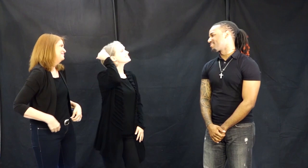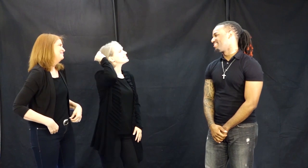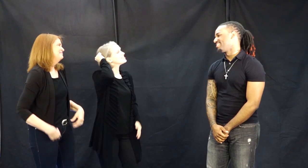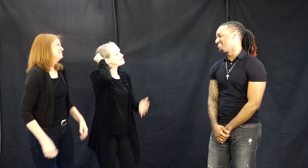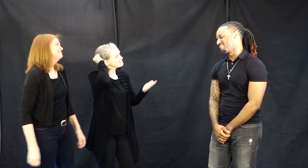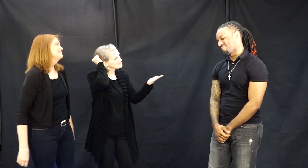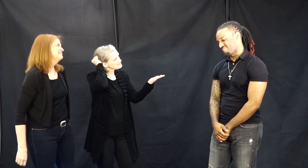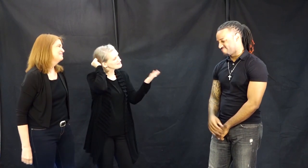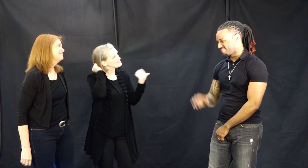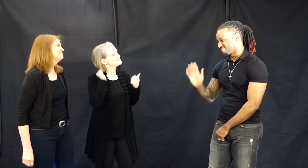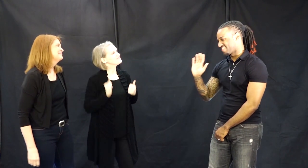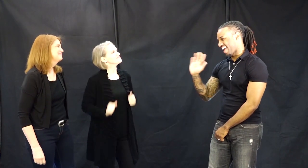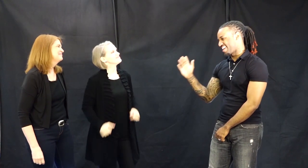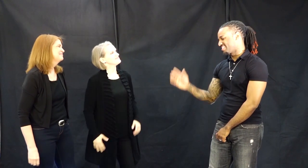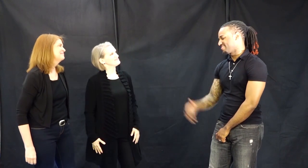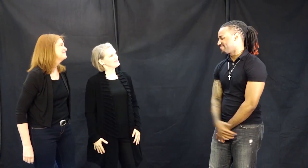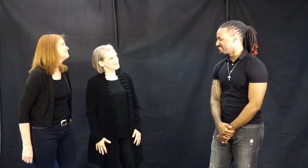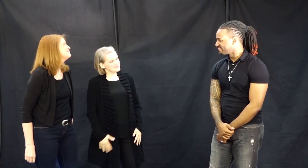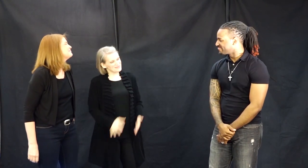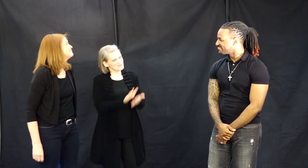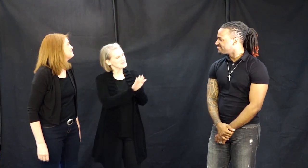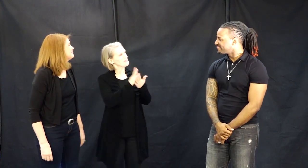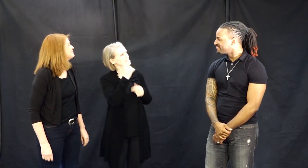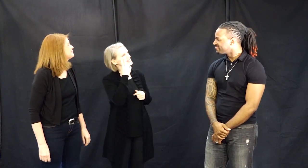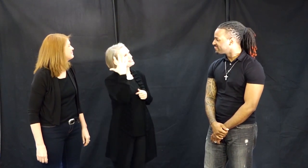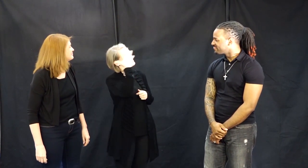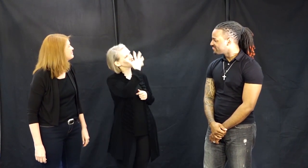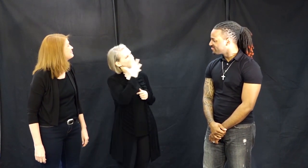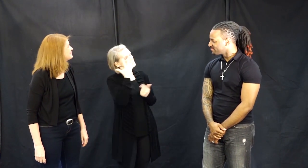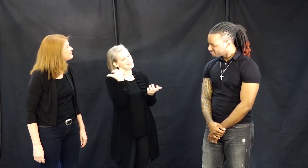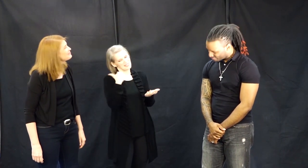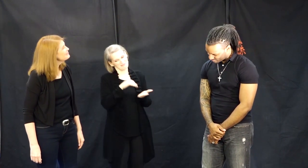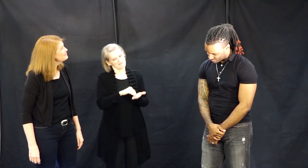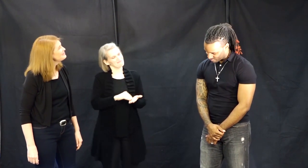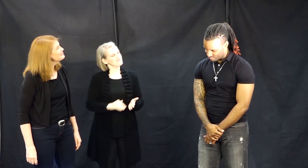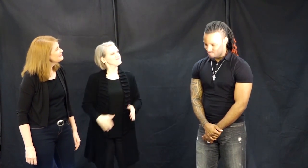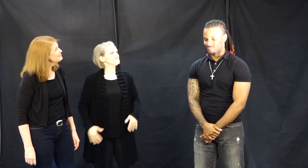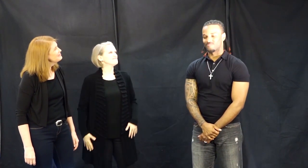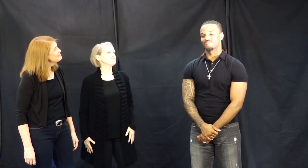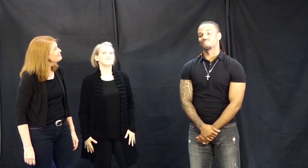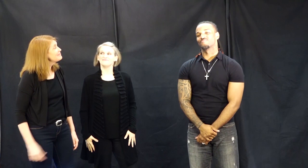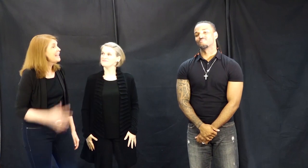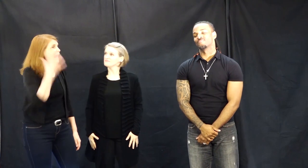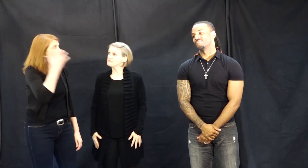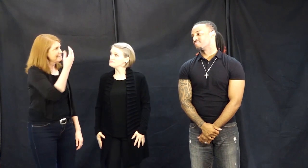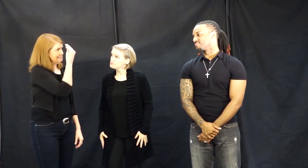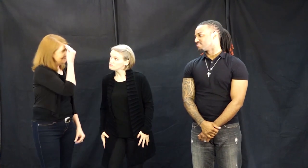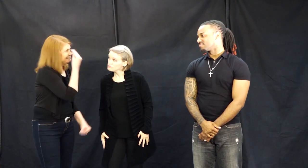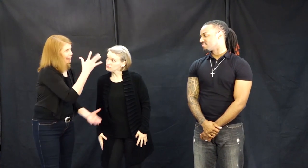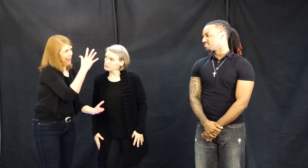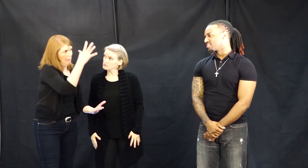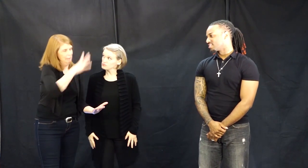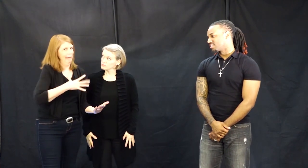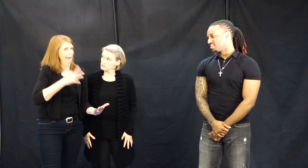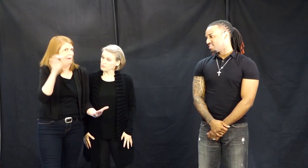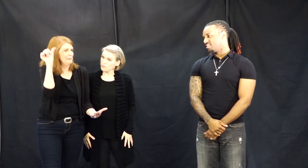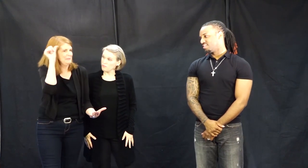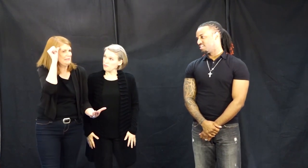Alexander, Hi. it's good to see your face. Angelica, tell this man John Adams spends